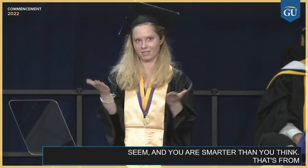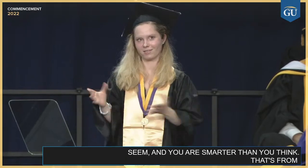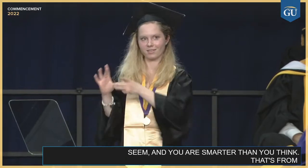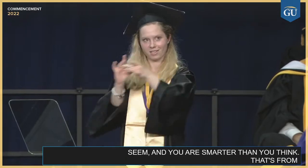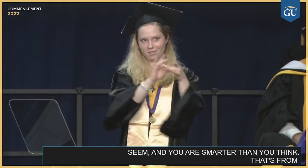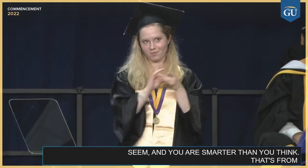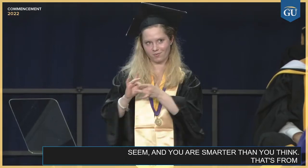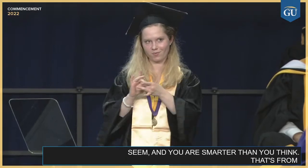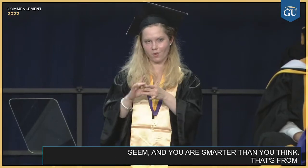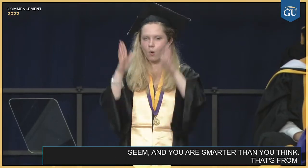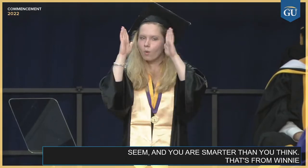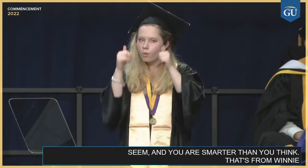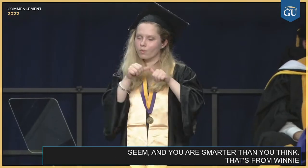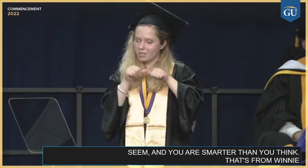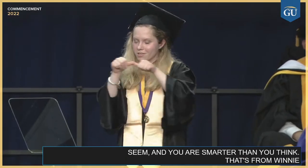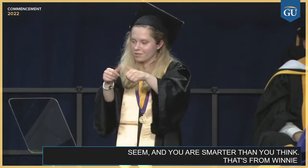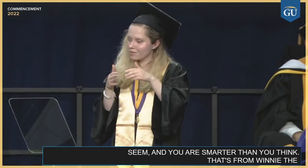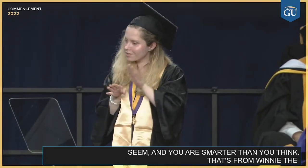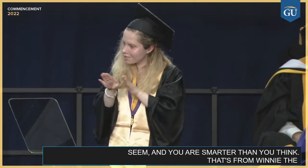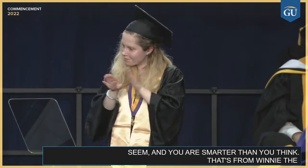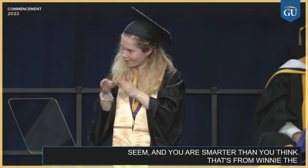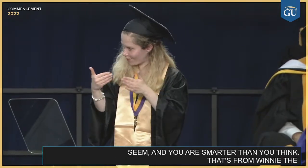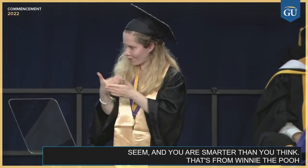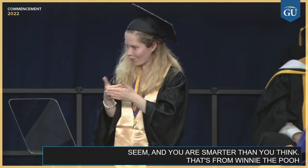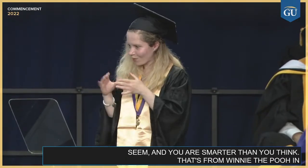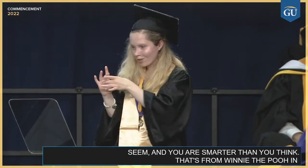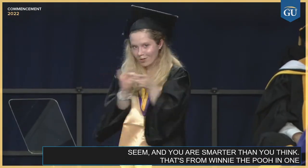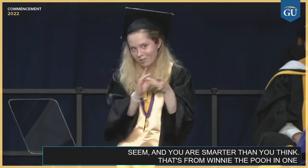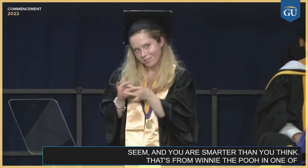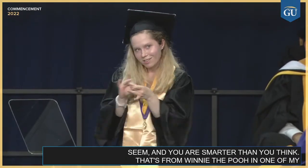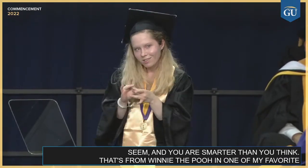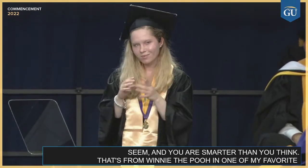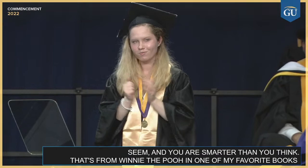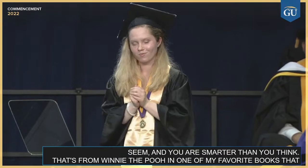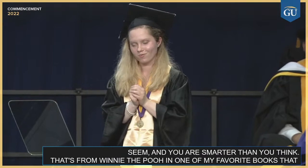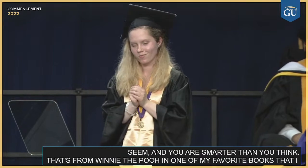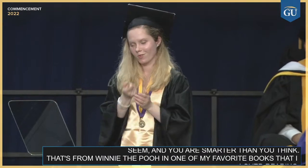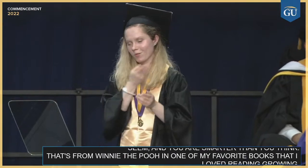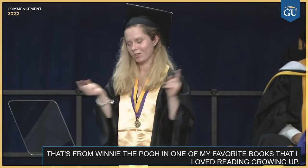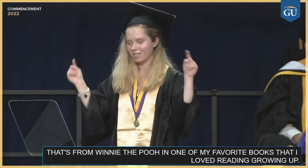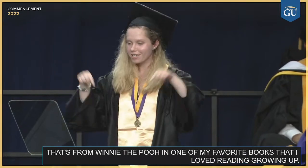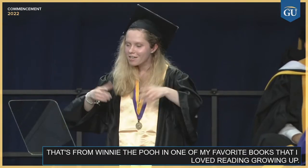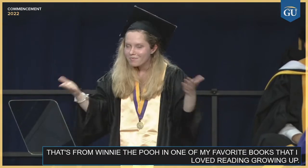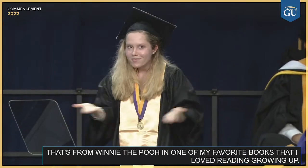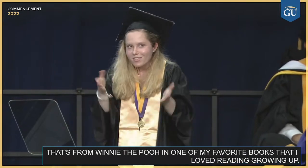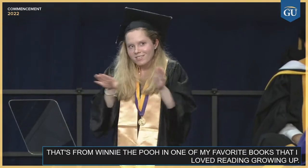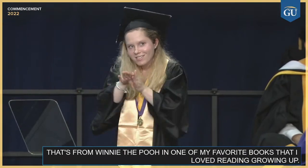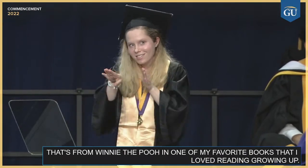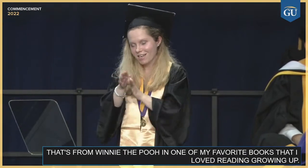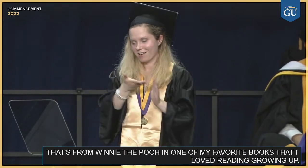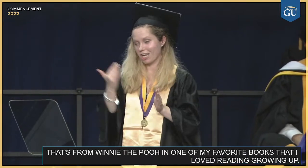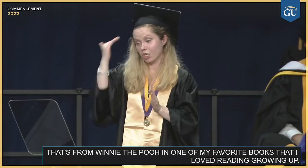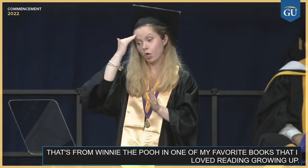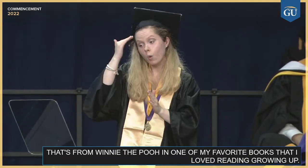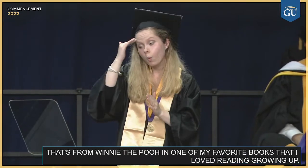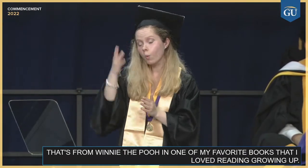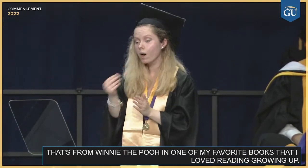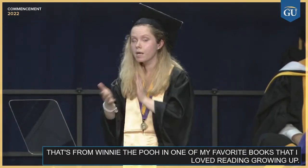up. As we here all have connected, I'm hoping to continue those close connections with each other.